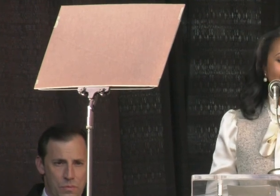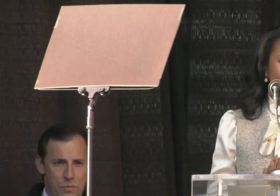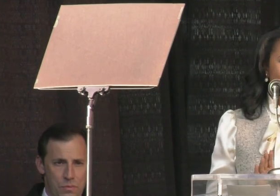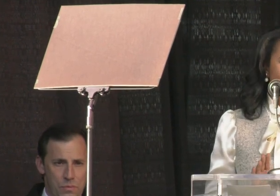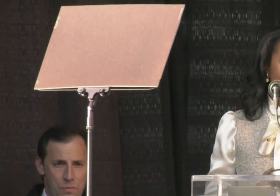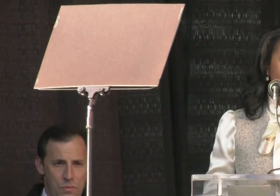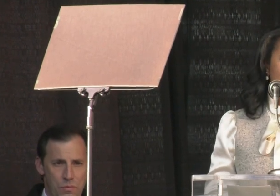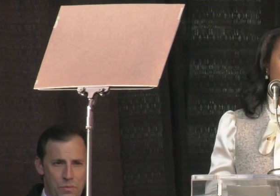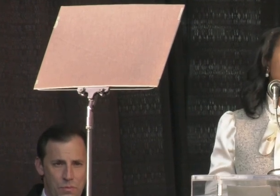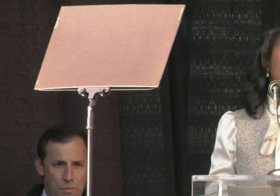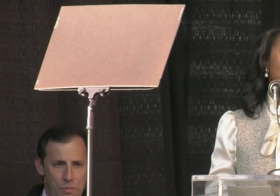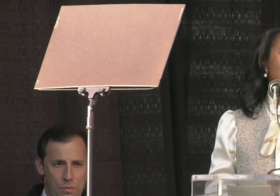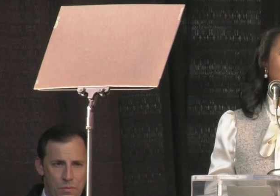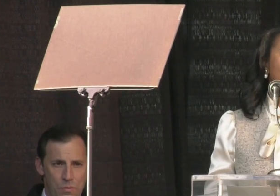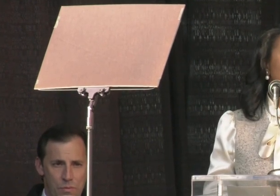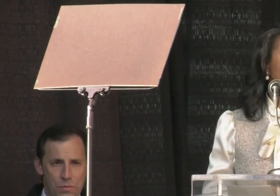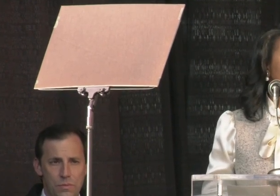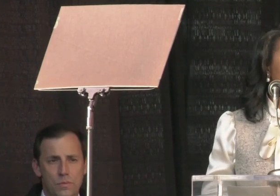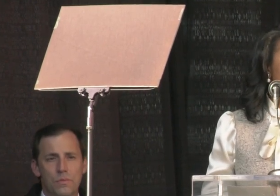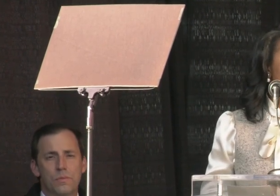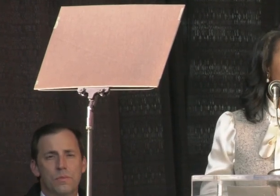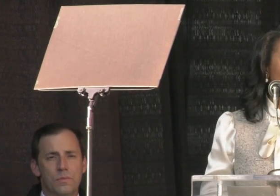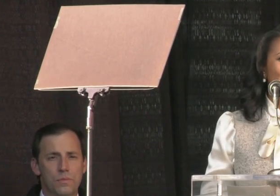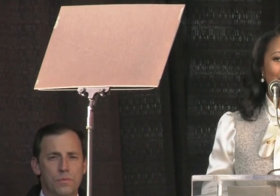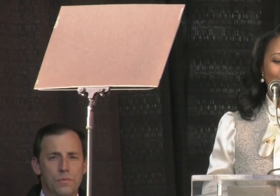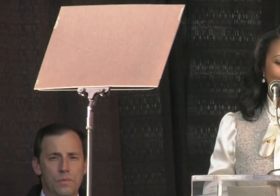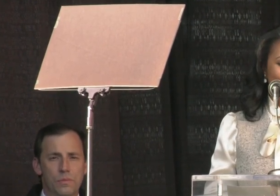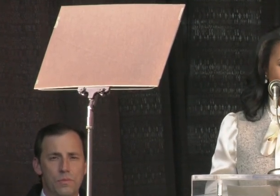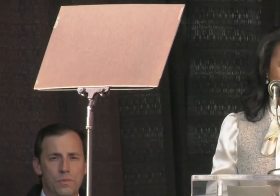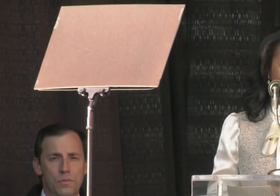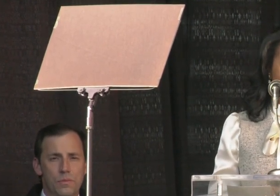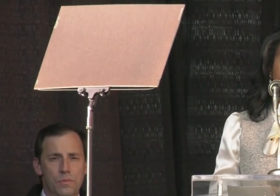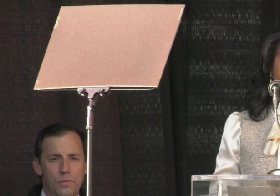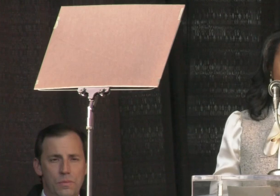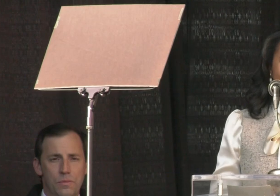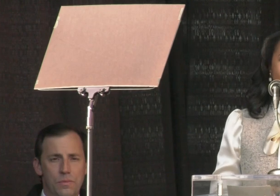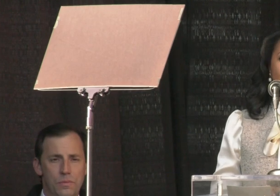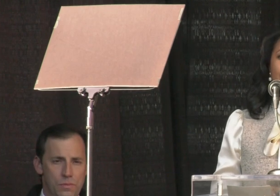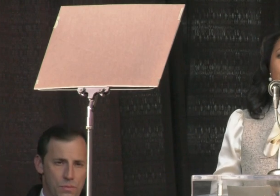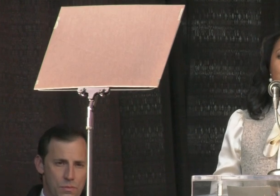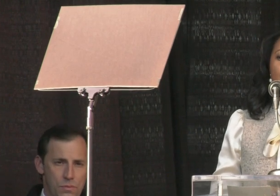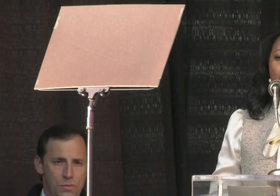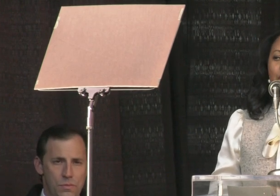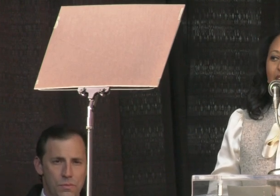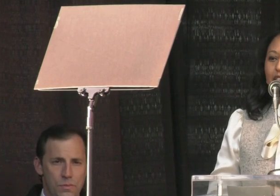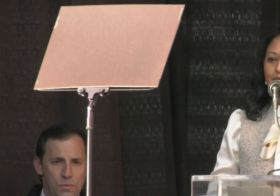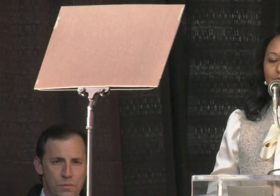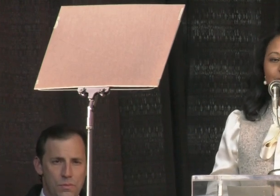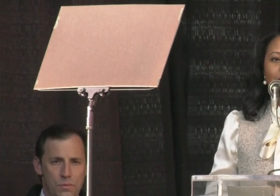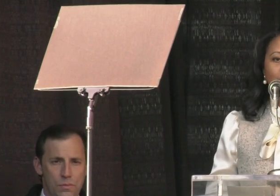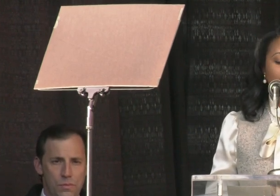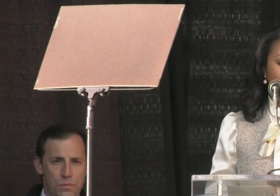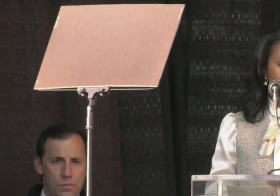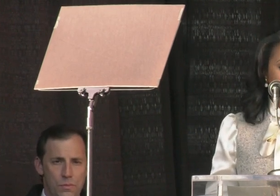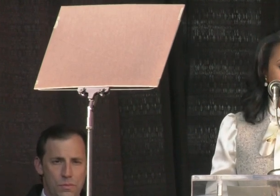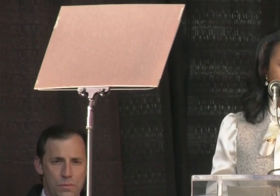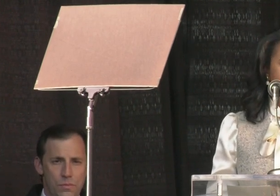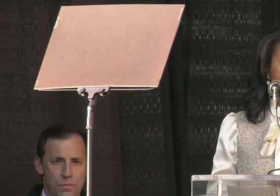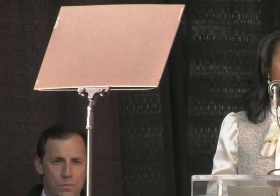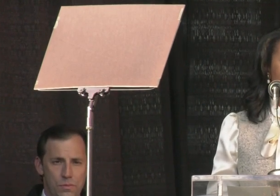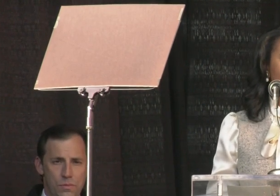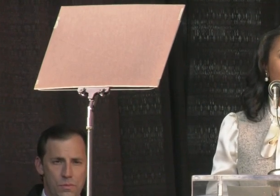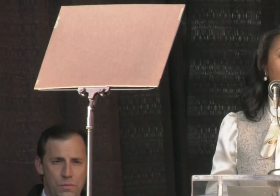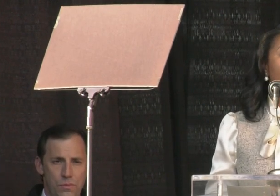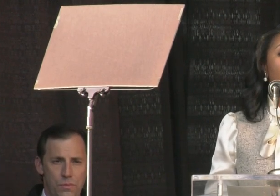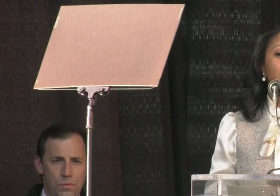This is a very special occasion for the City of Columbia family, and we are so thankful for your